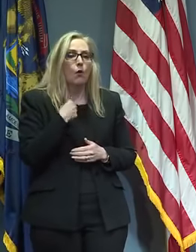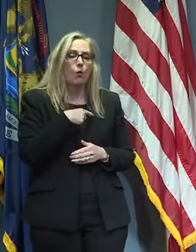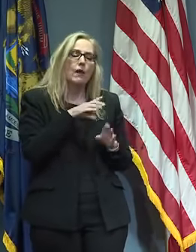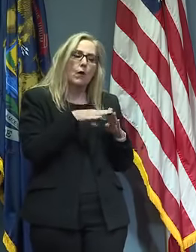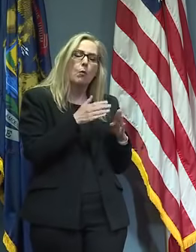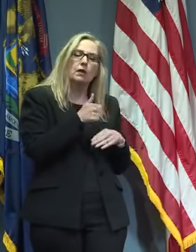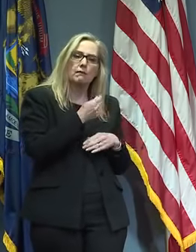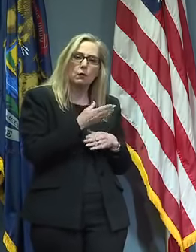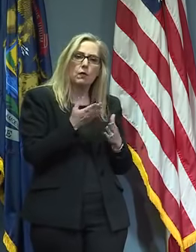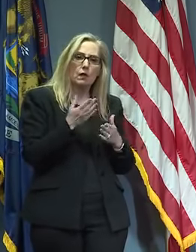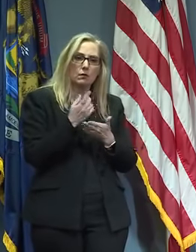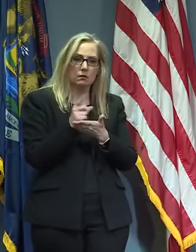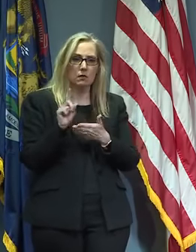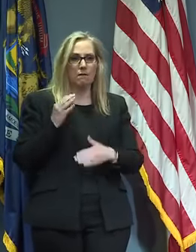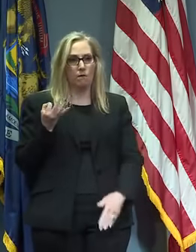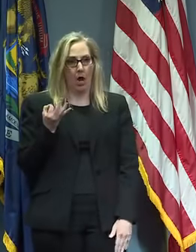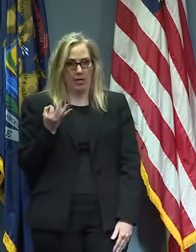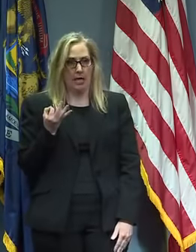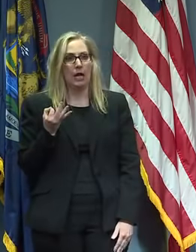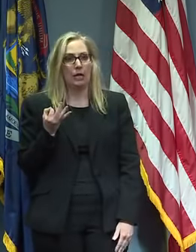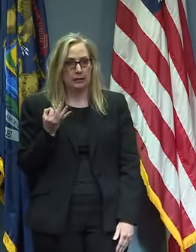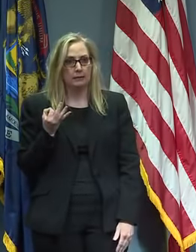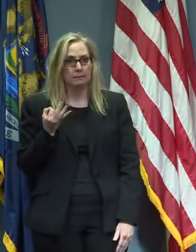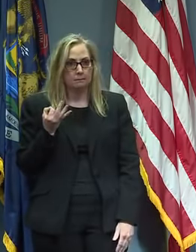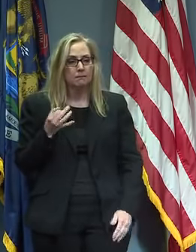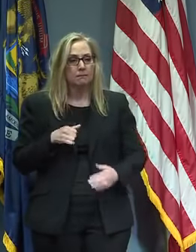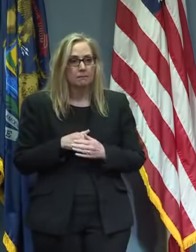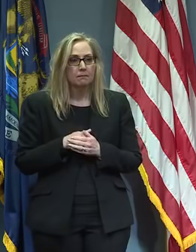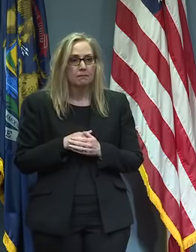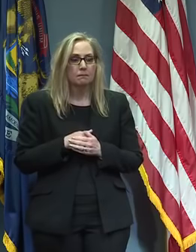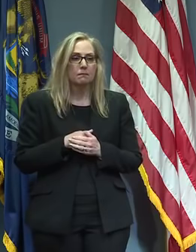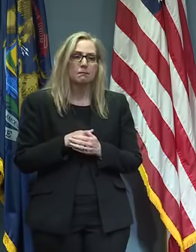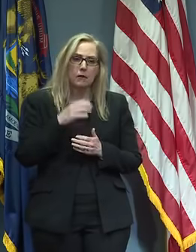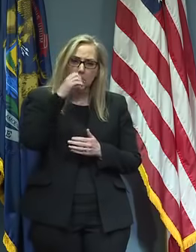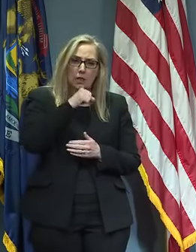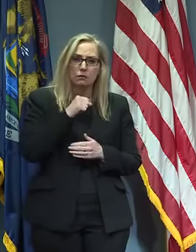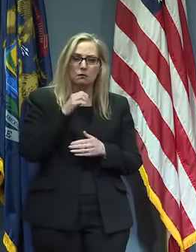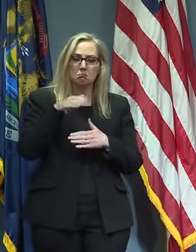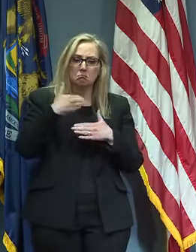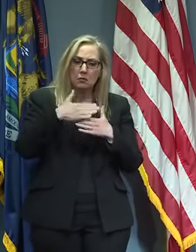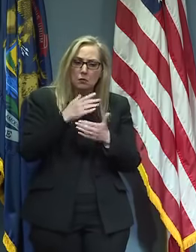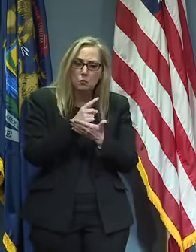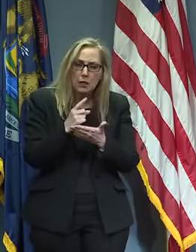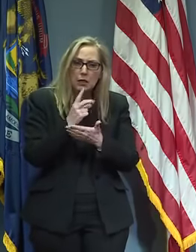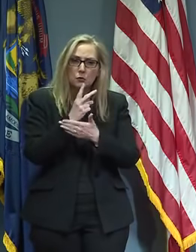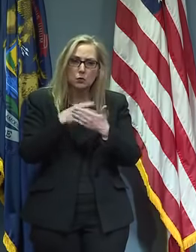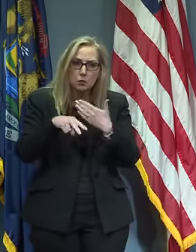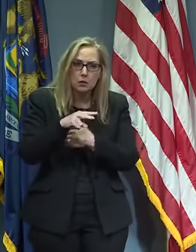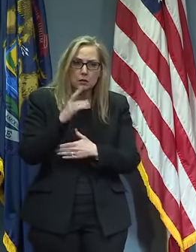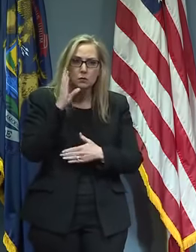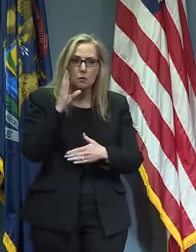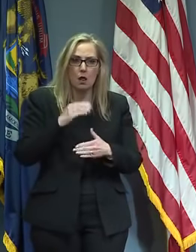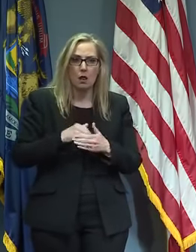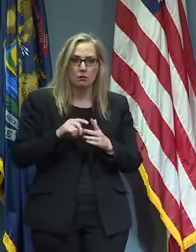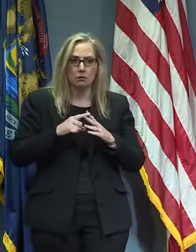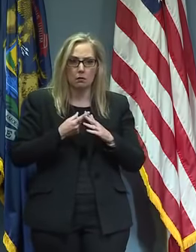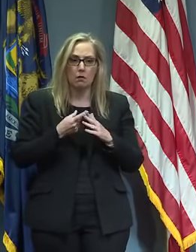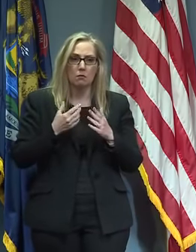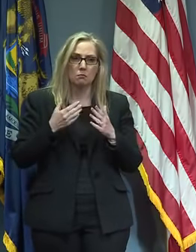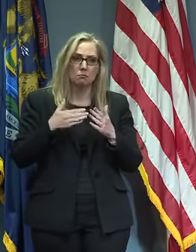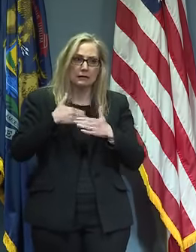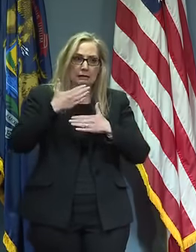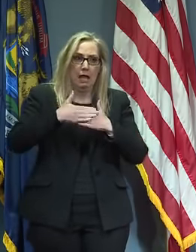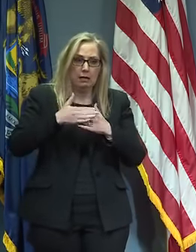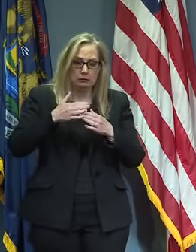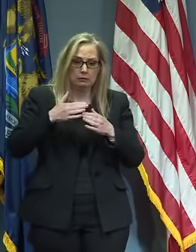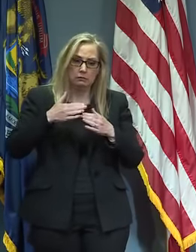of things last Friday. I would anticipate in the next week or two that we will take this next step, which would include